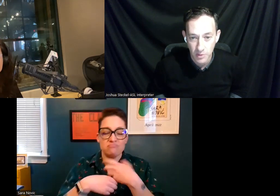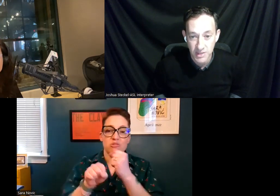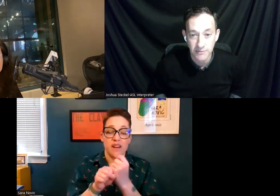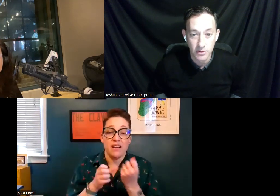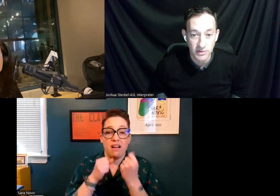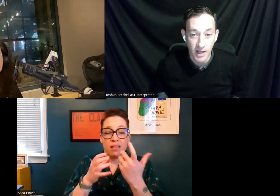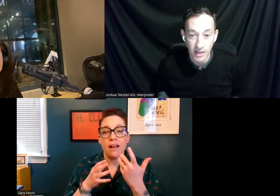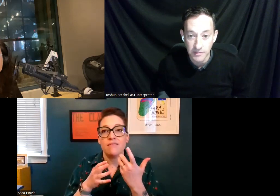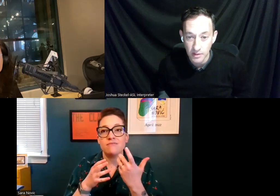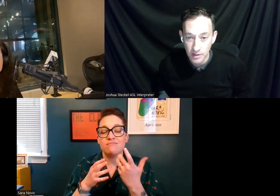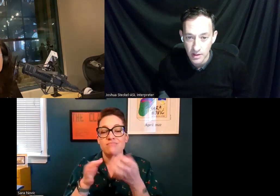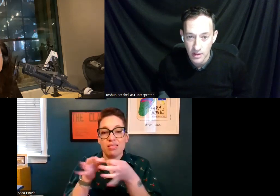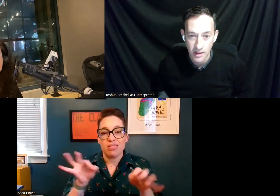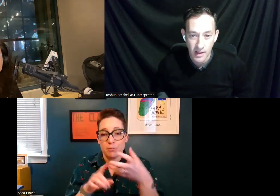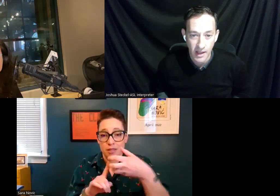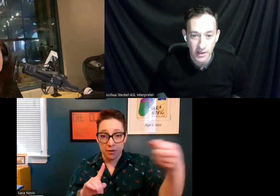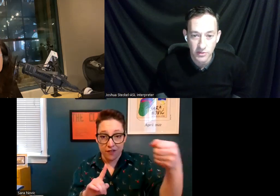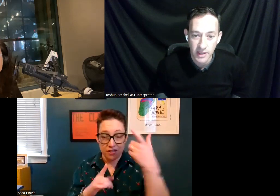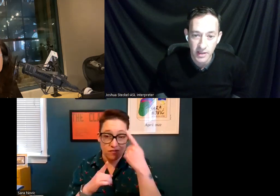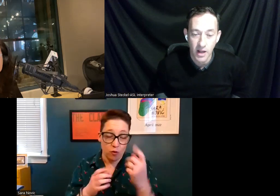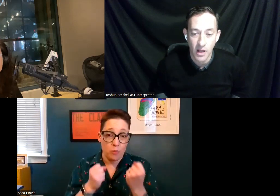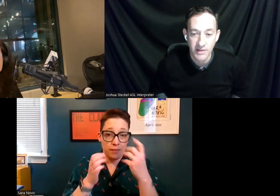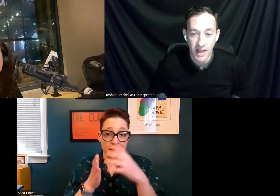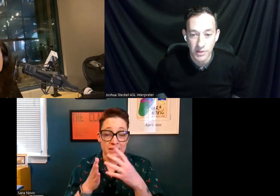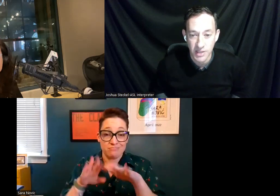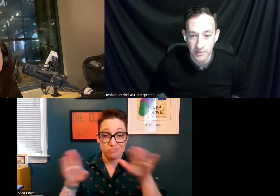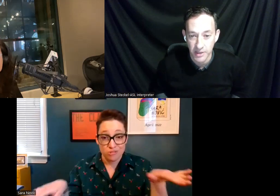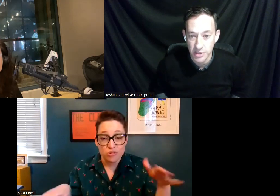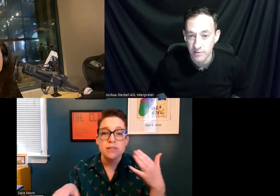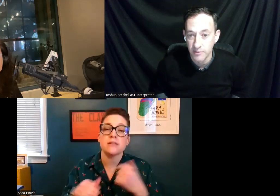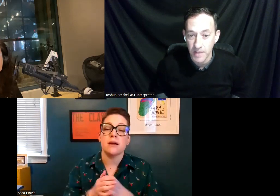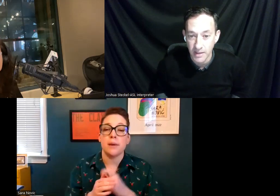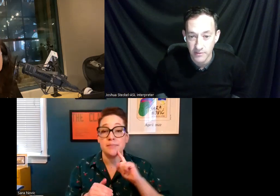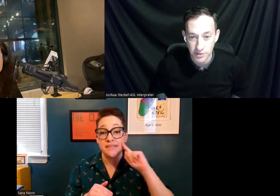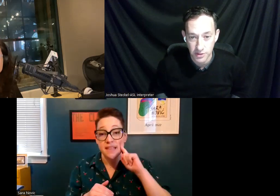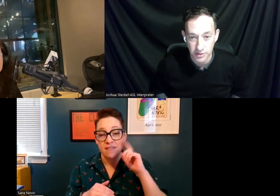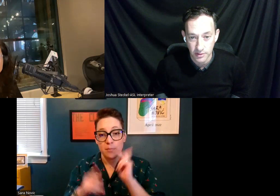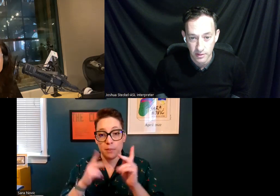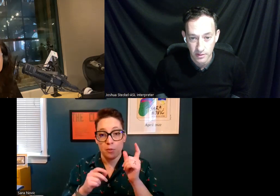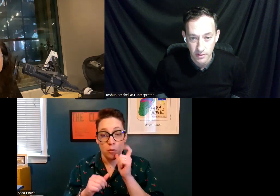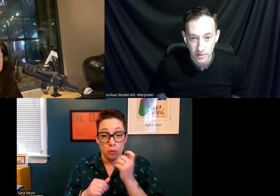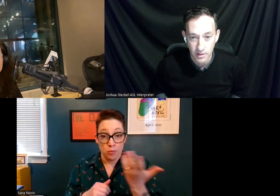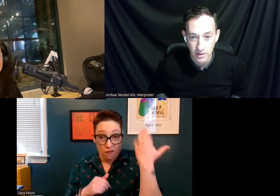It was a difficult time, and it created language deprivation for many of those children.